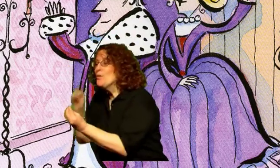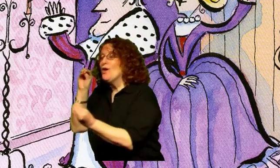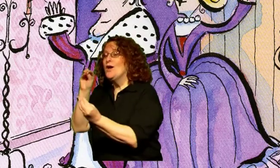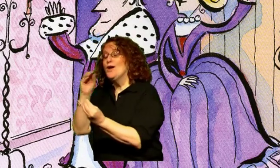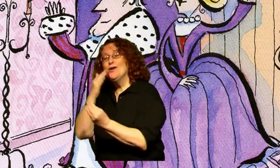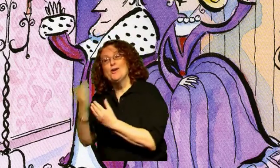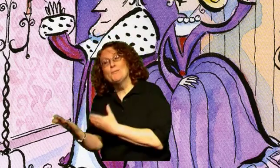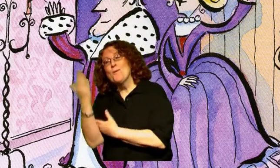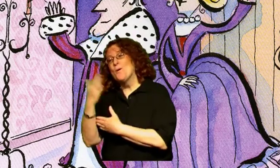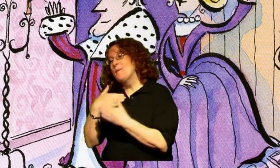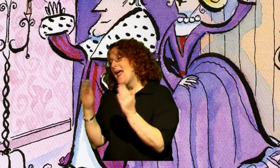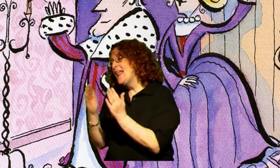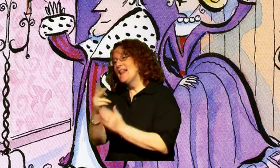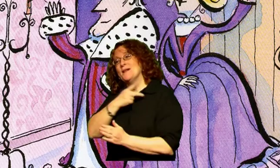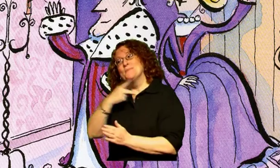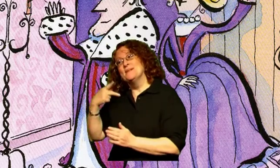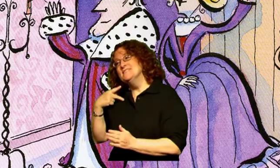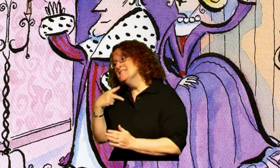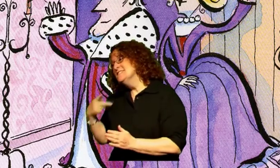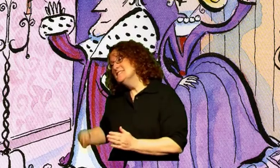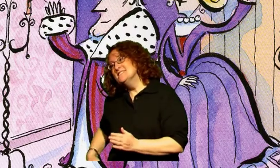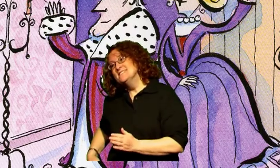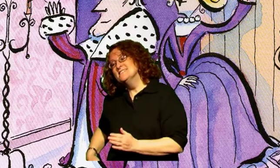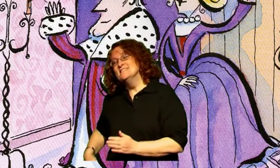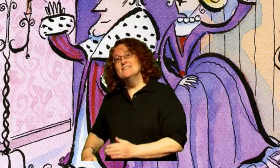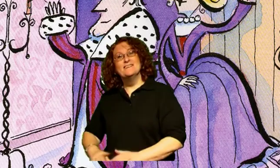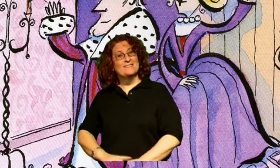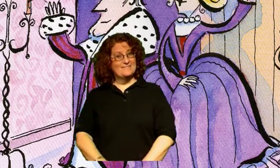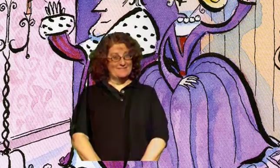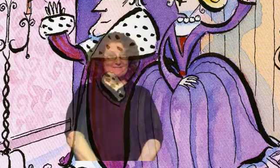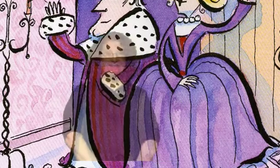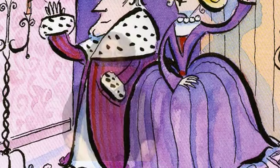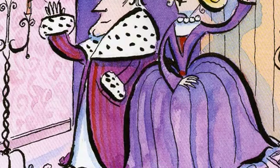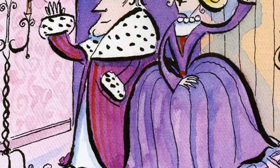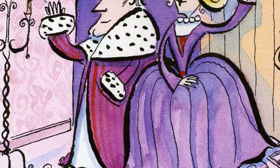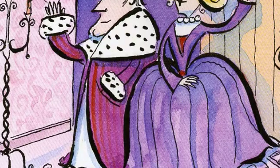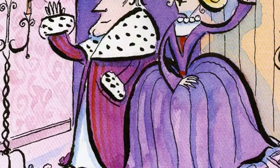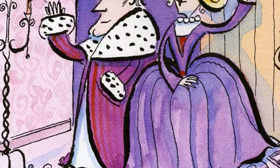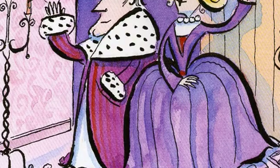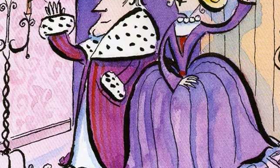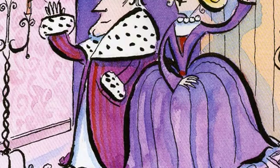queen. "Good morning, my little princess," the queen always reveled.